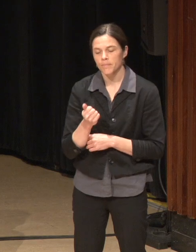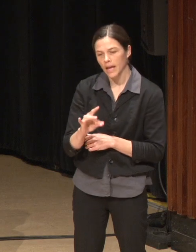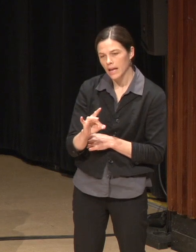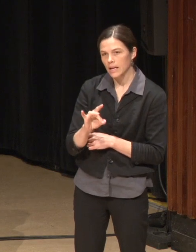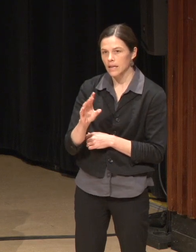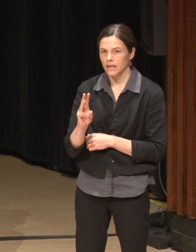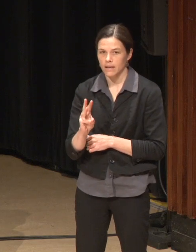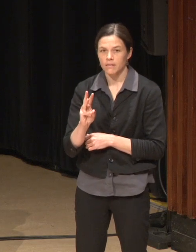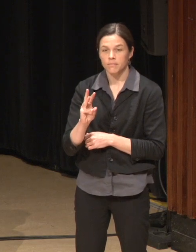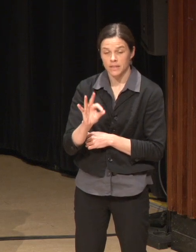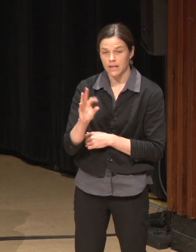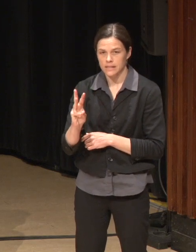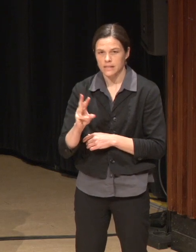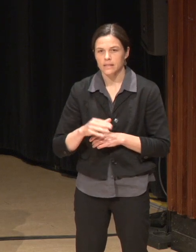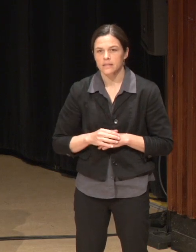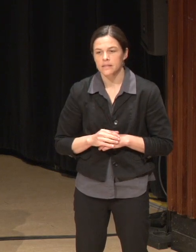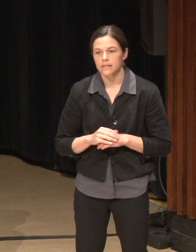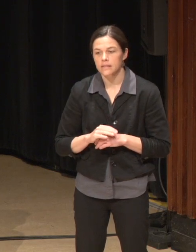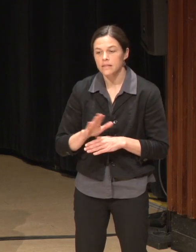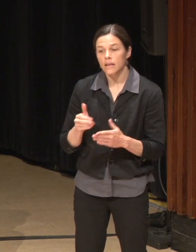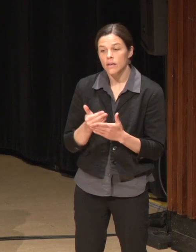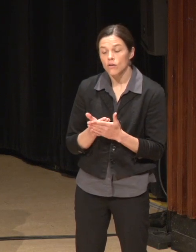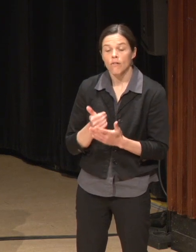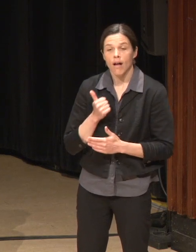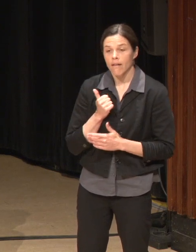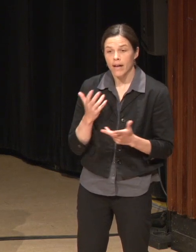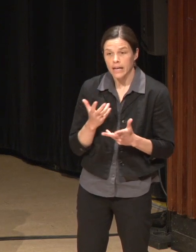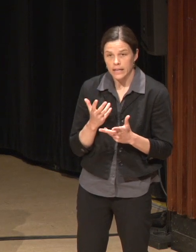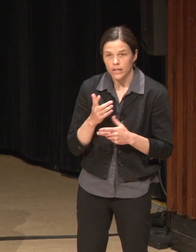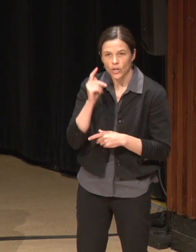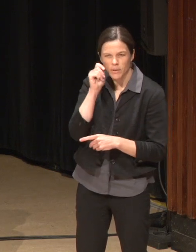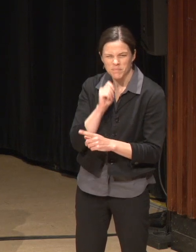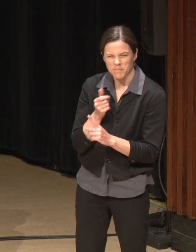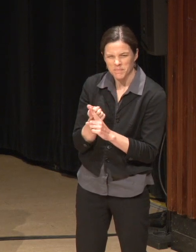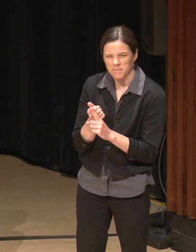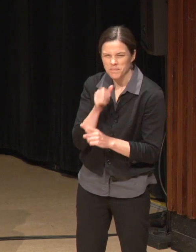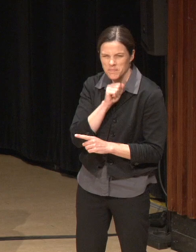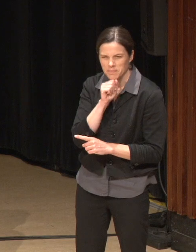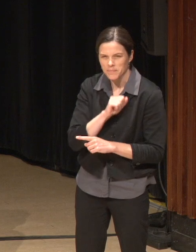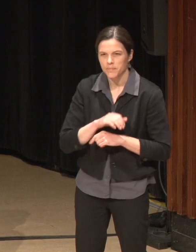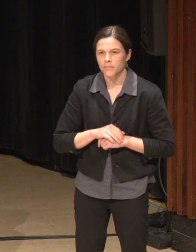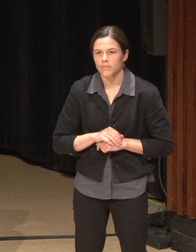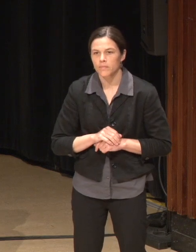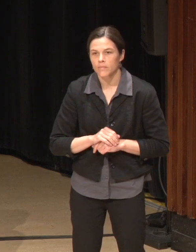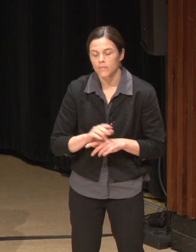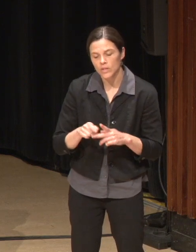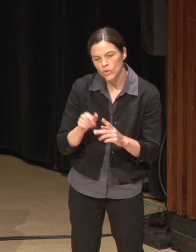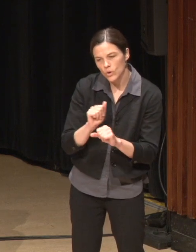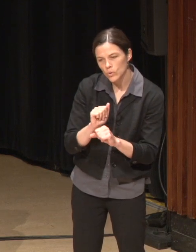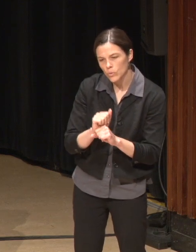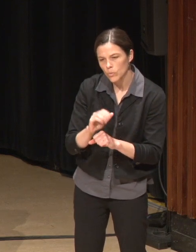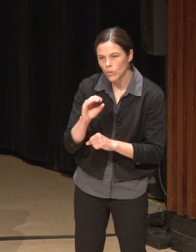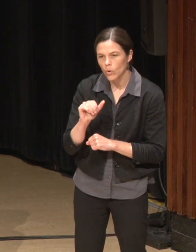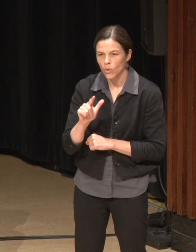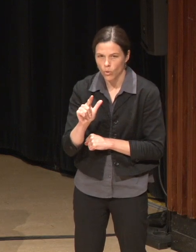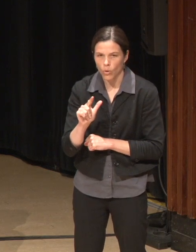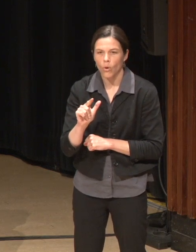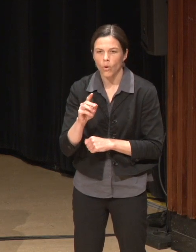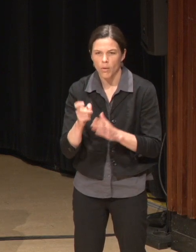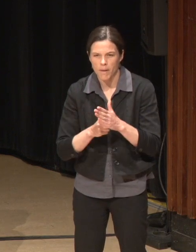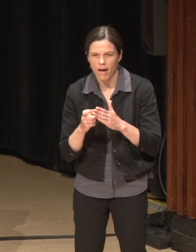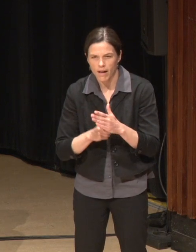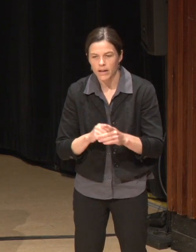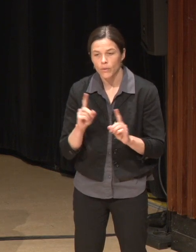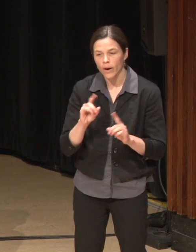Canada as a 14-year-old teenager and immediately began to work in the coal mines of his new community of Joggins, where he